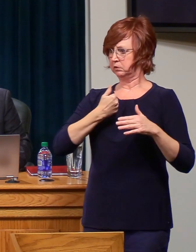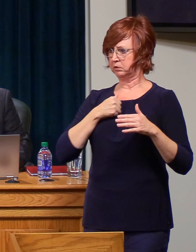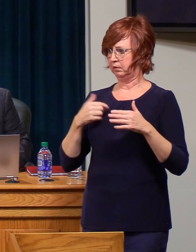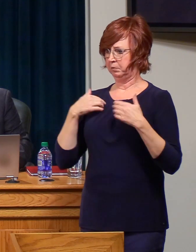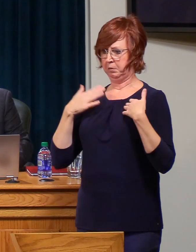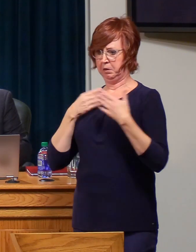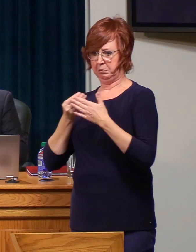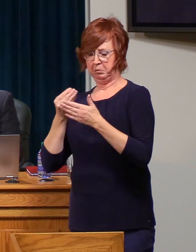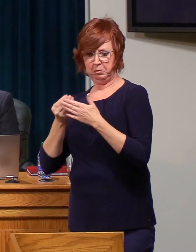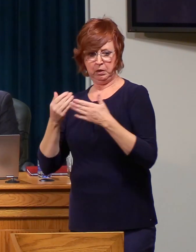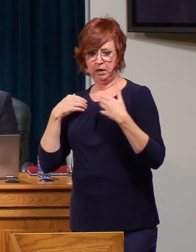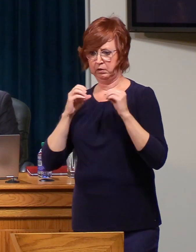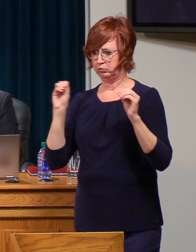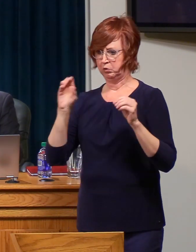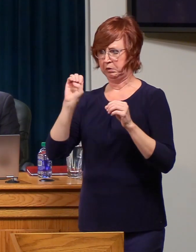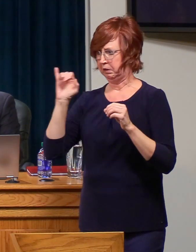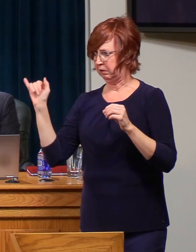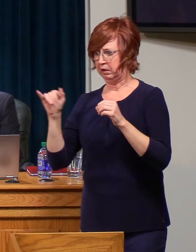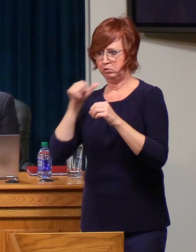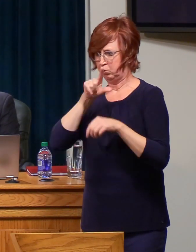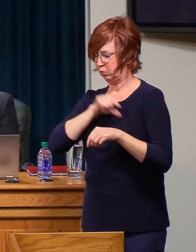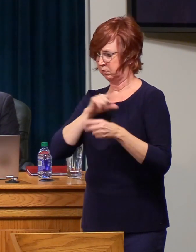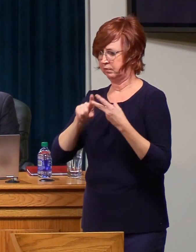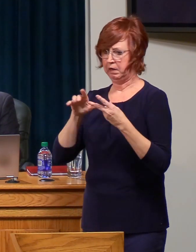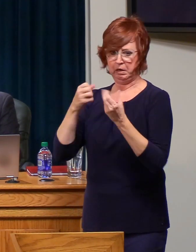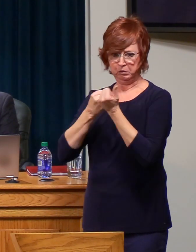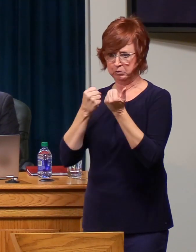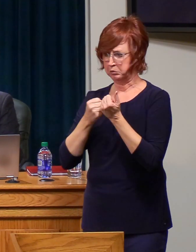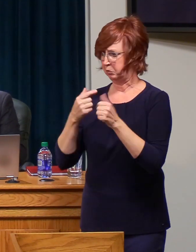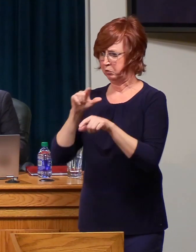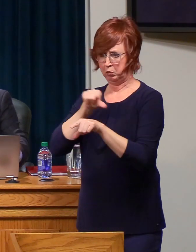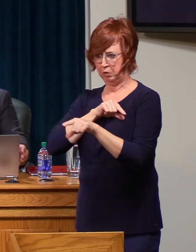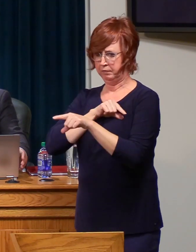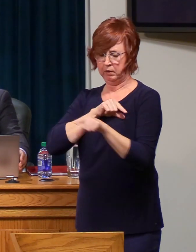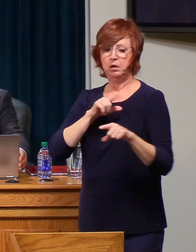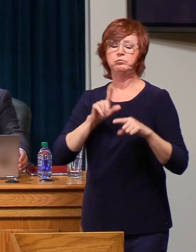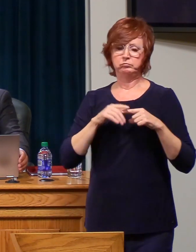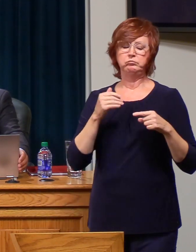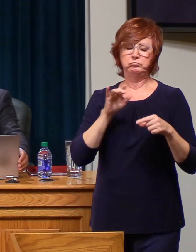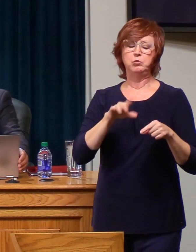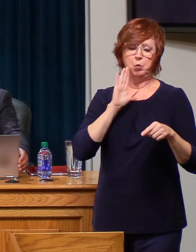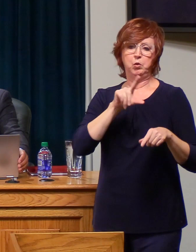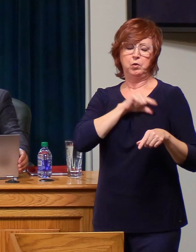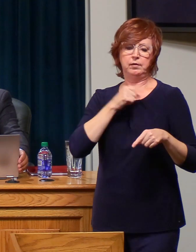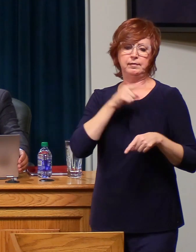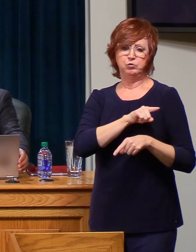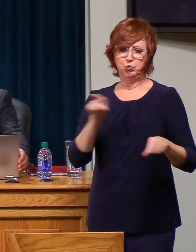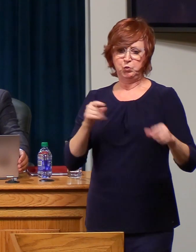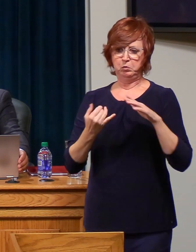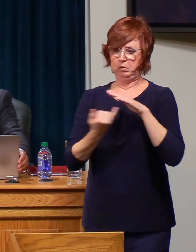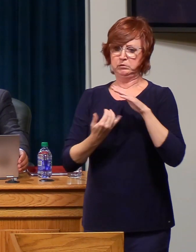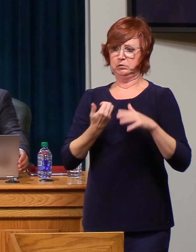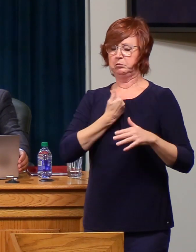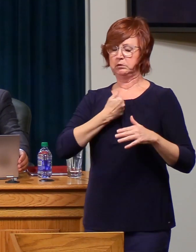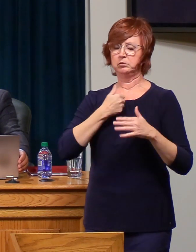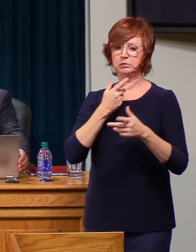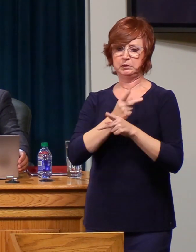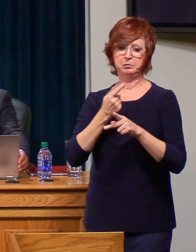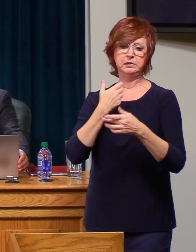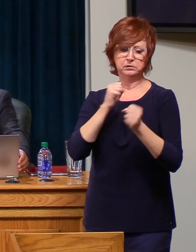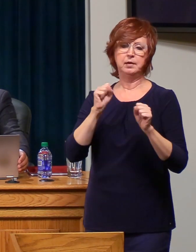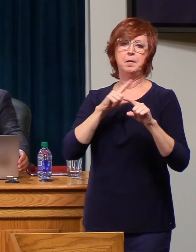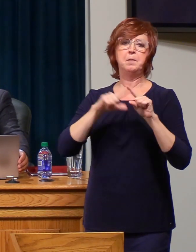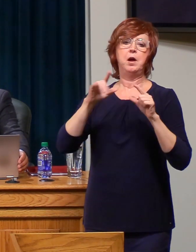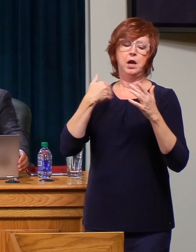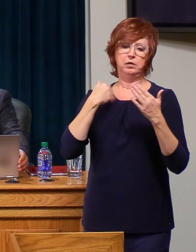federally announced employment insurance programs and other supports that are available. This program is designed to ensure that